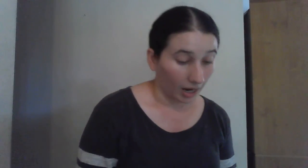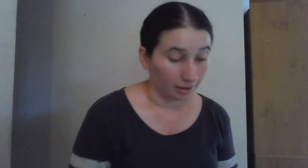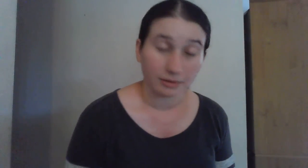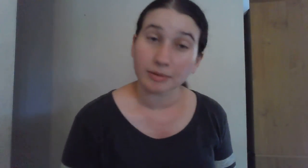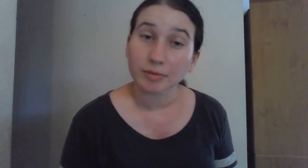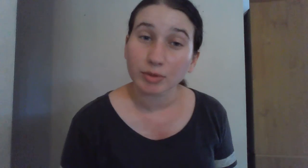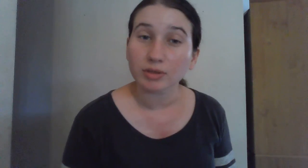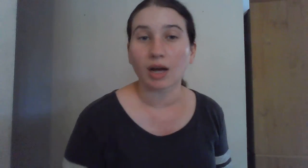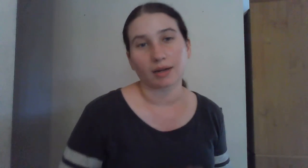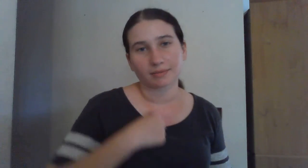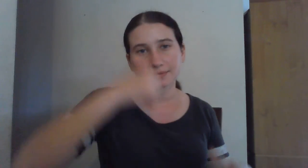I remember blue car.